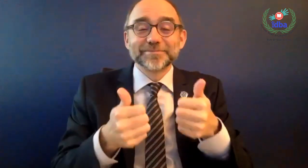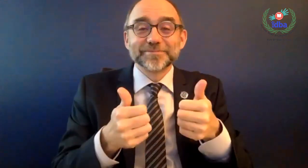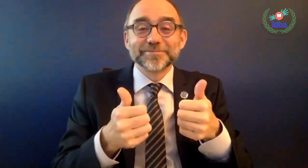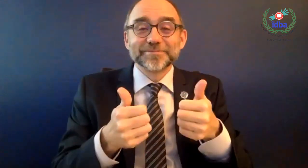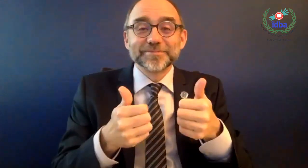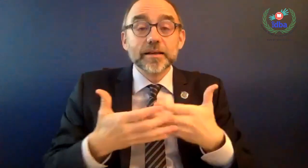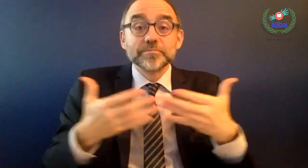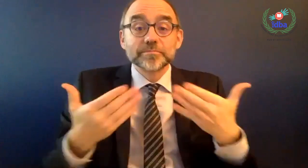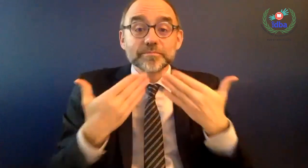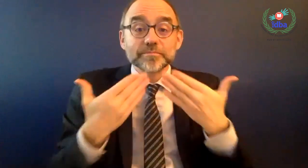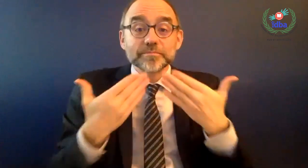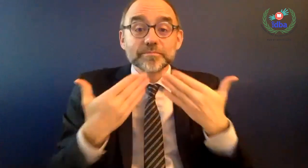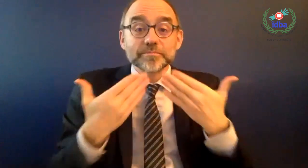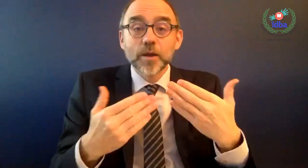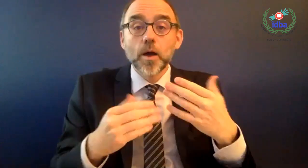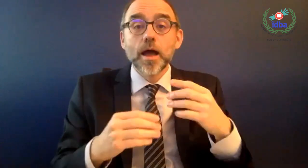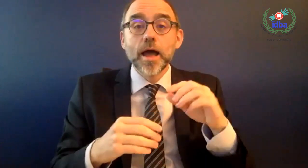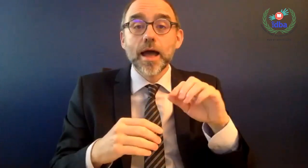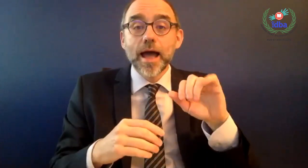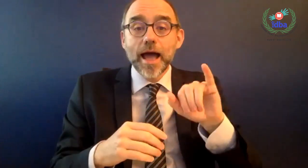entire nation, I really greet you all.